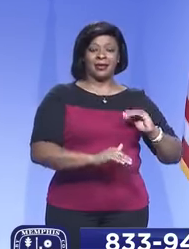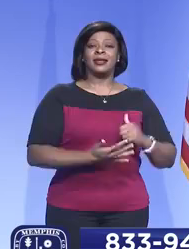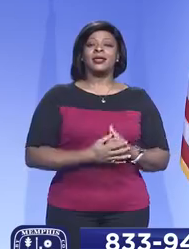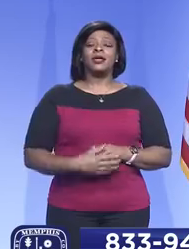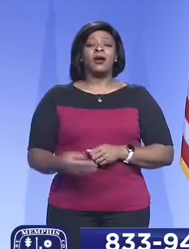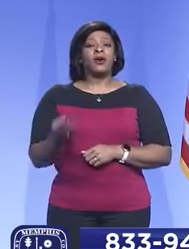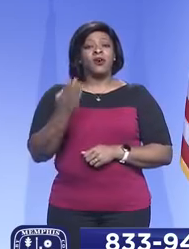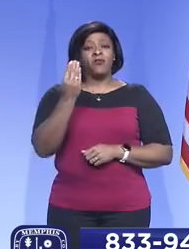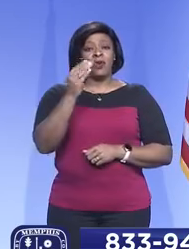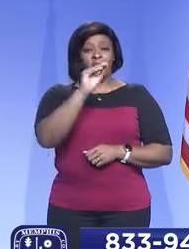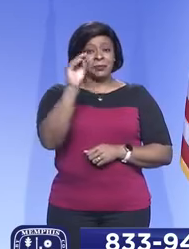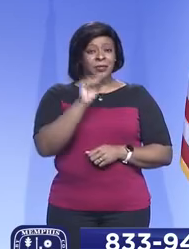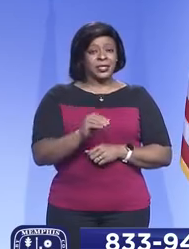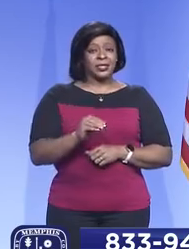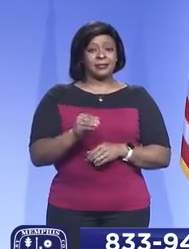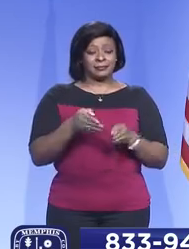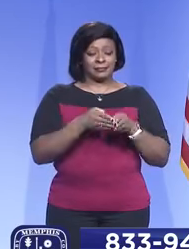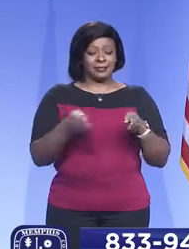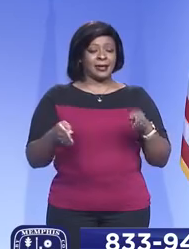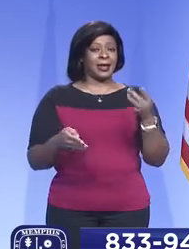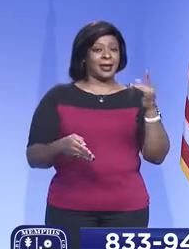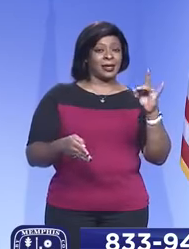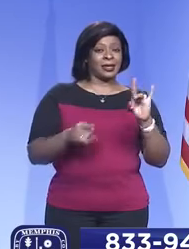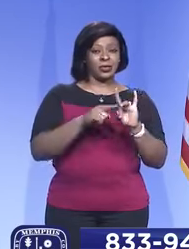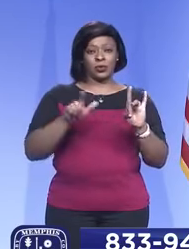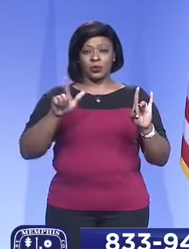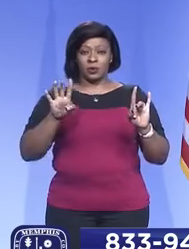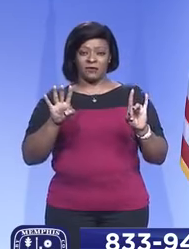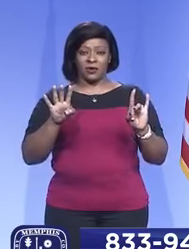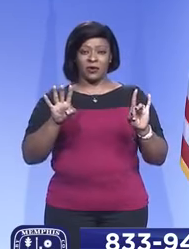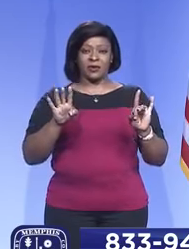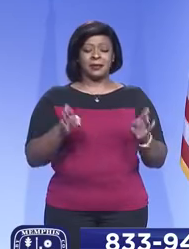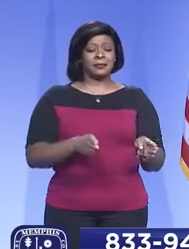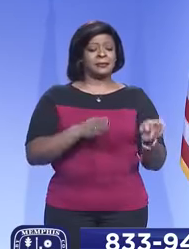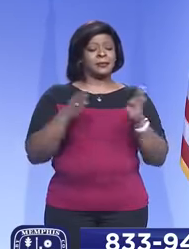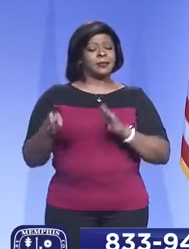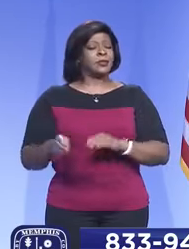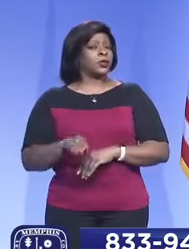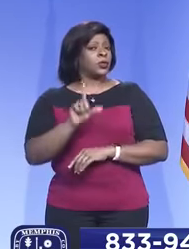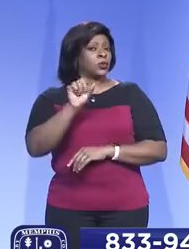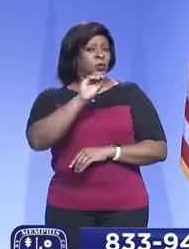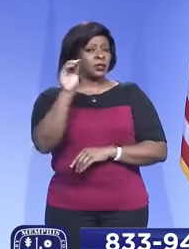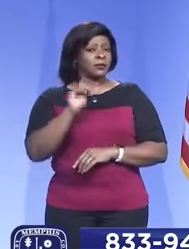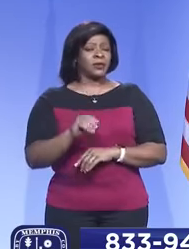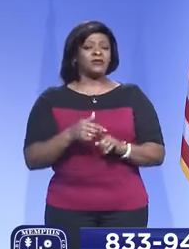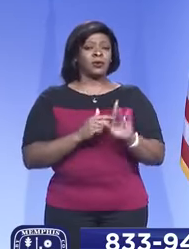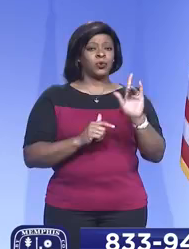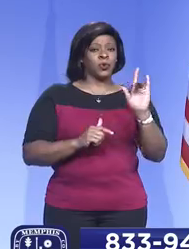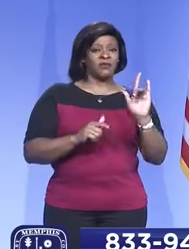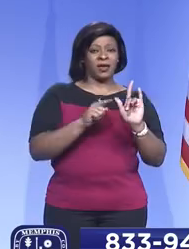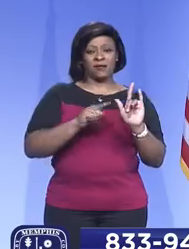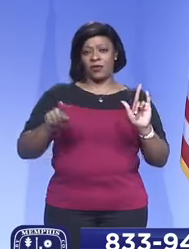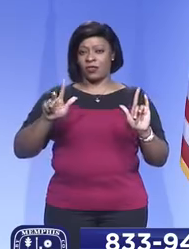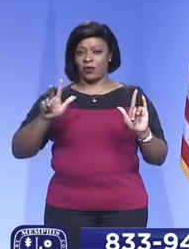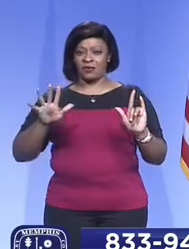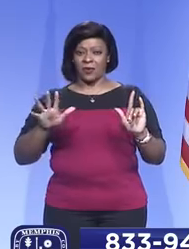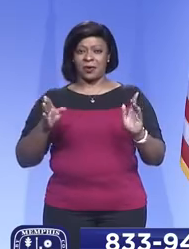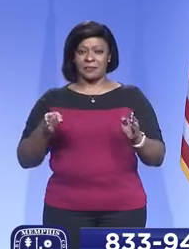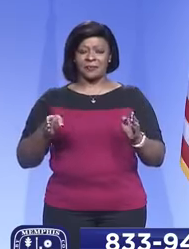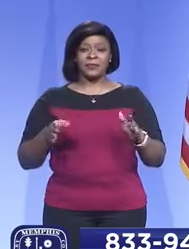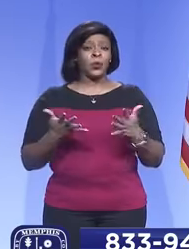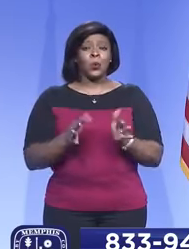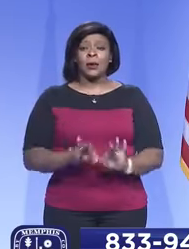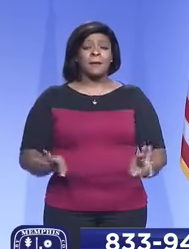nearly 14% that are 18 to 24, and then another 20% that are 25 to 34.